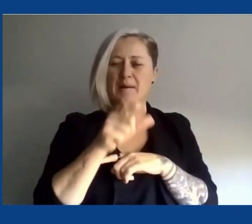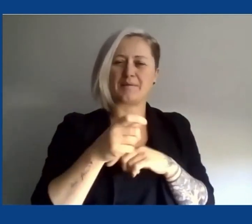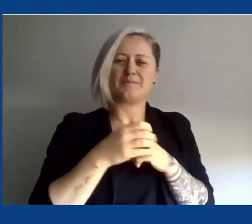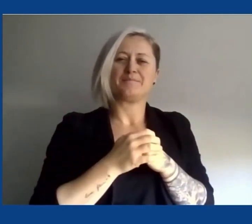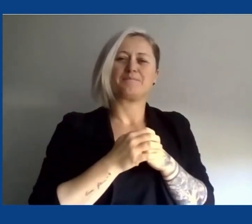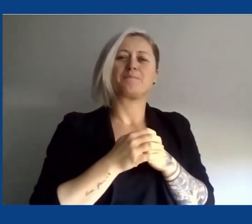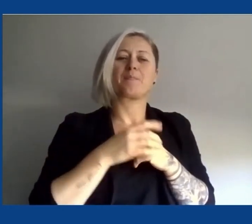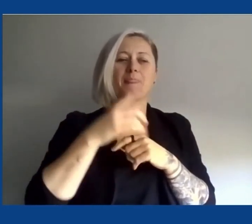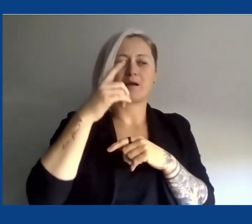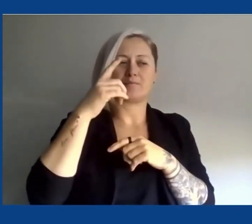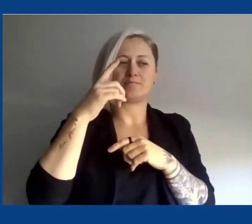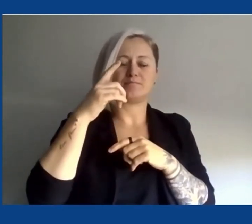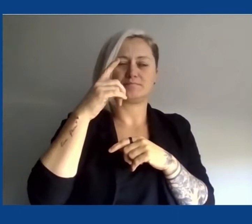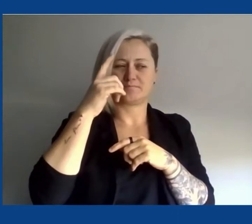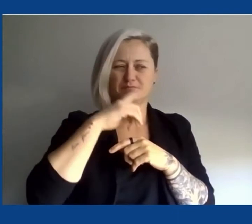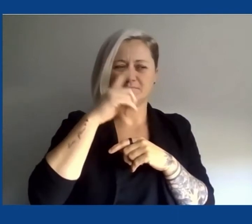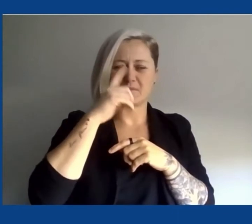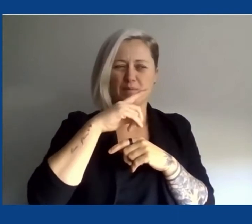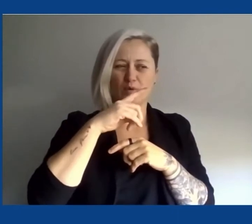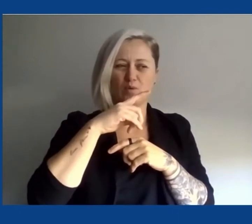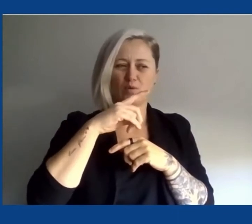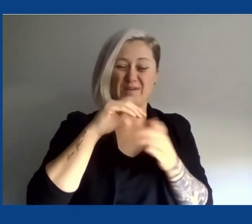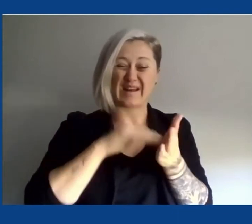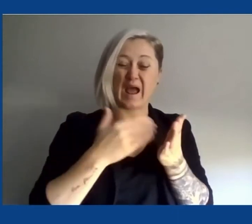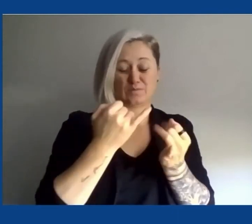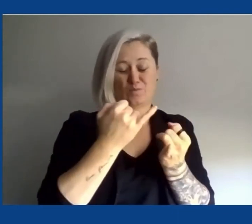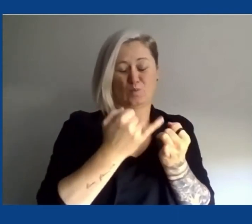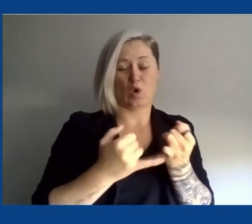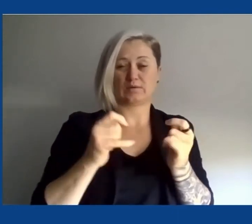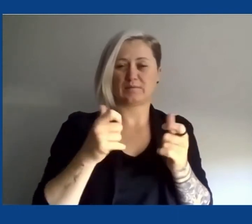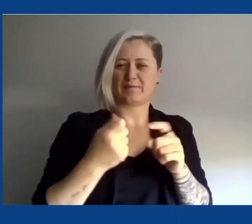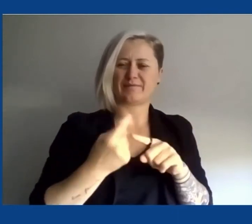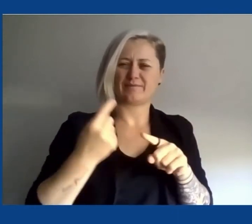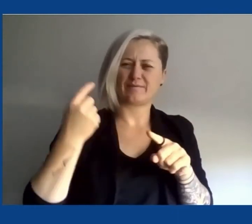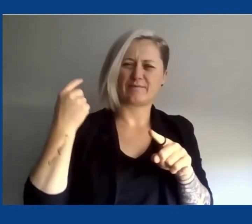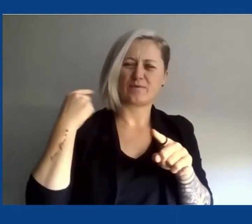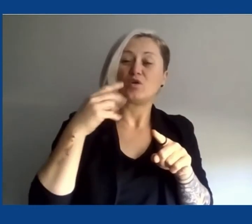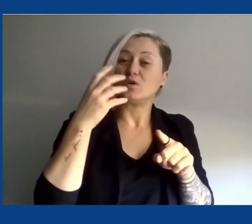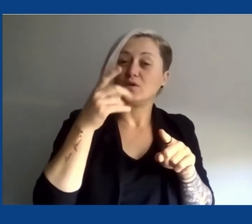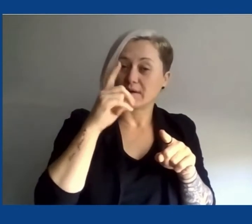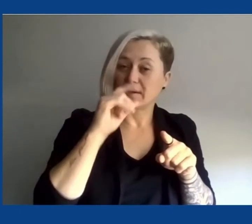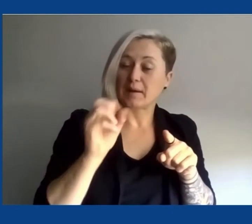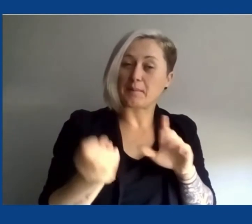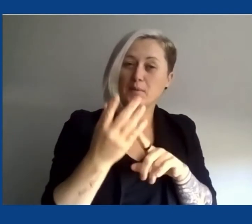than they've ever been when dealing with the justice industry. Can I ask to put that slide up, please?